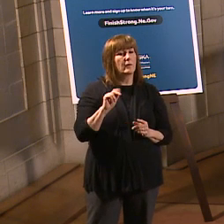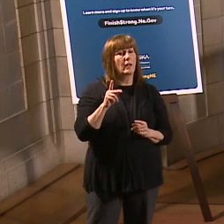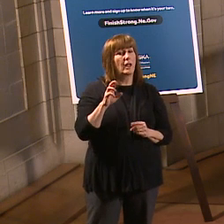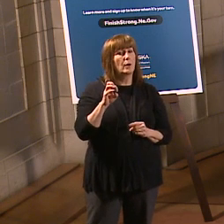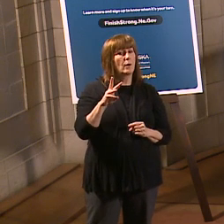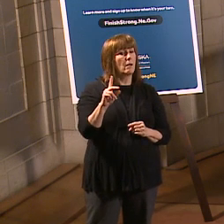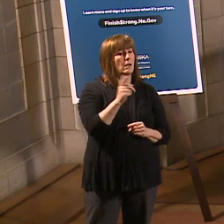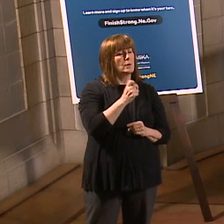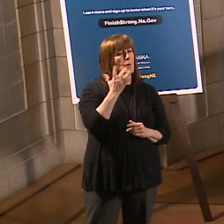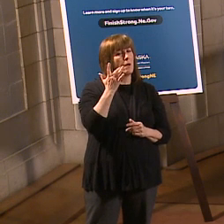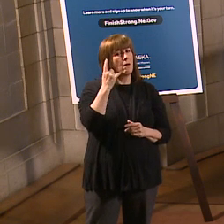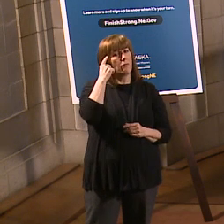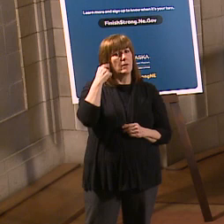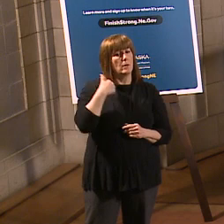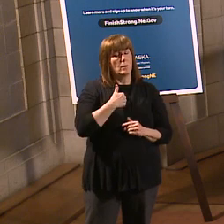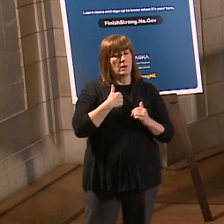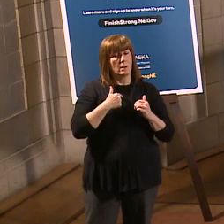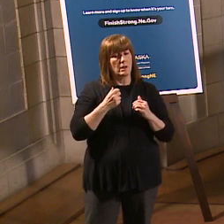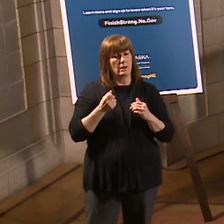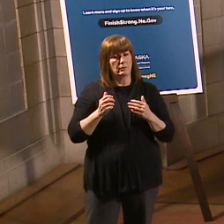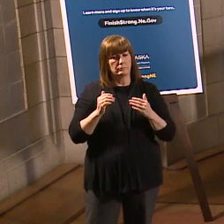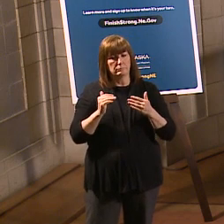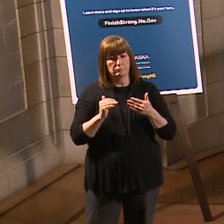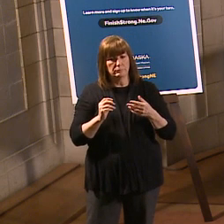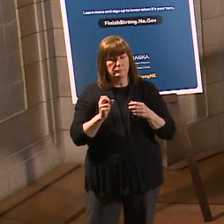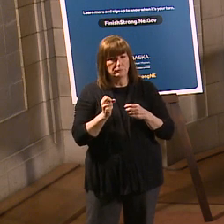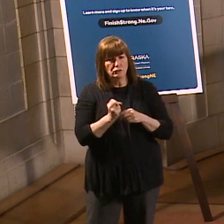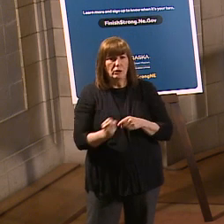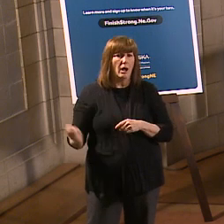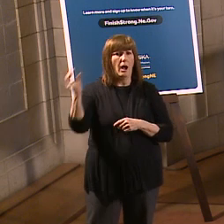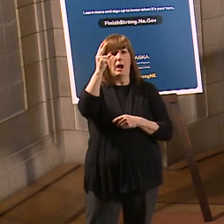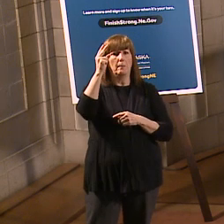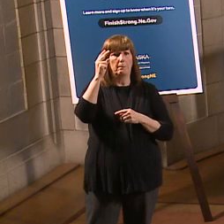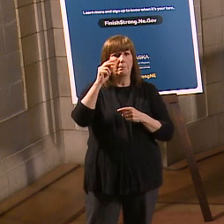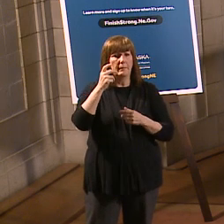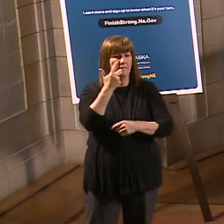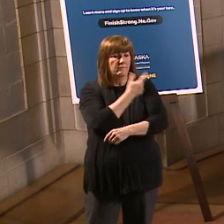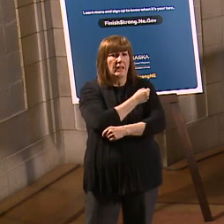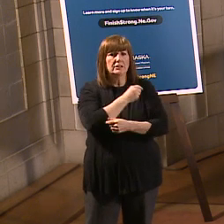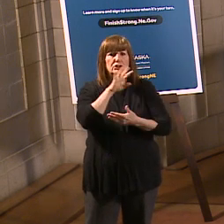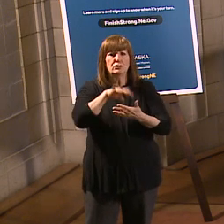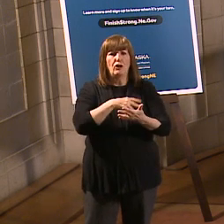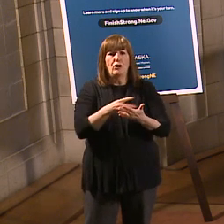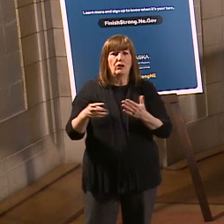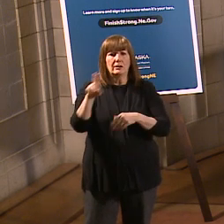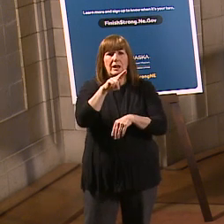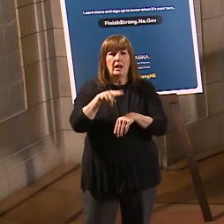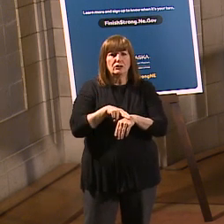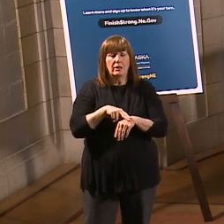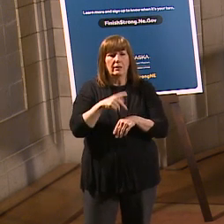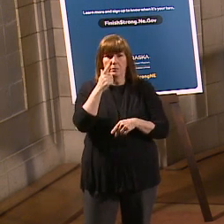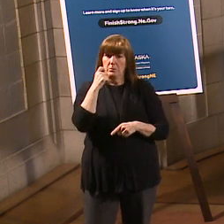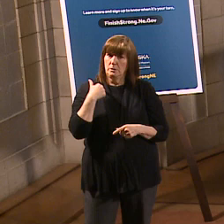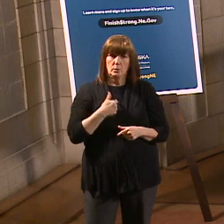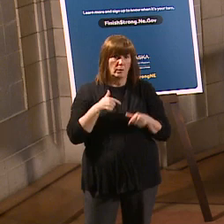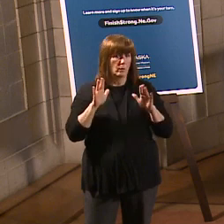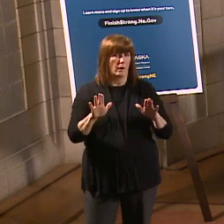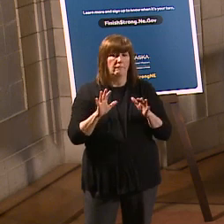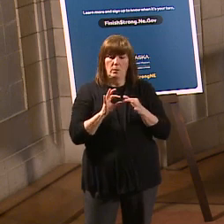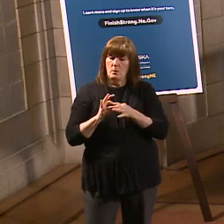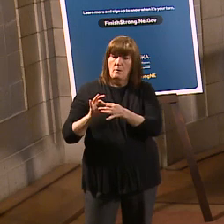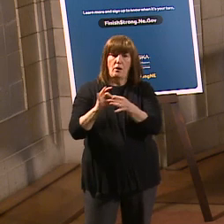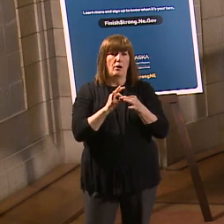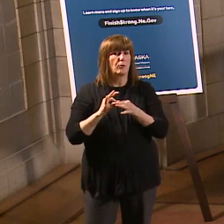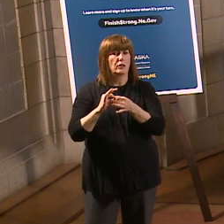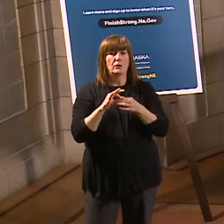Andrew's asking, why do I think we have jumped up in the vaccination charts nationally? And it is because we've gotten great cooperation from our local health